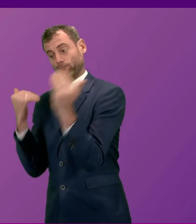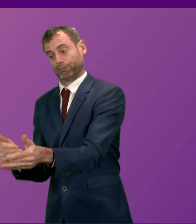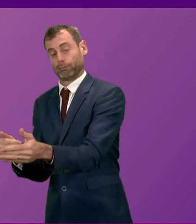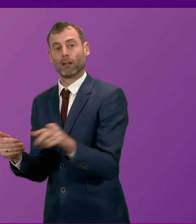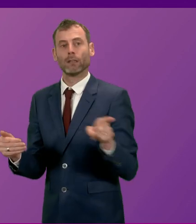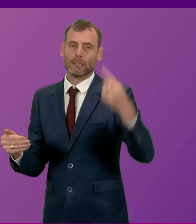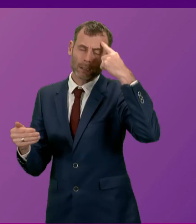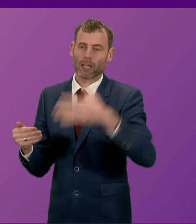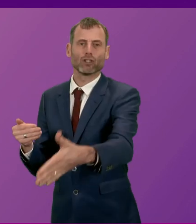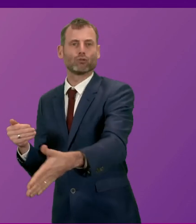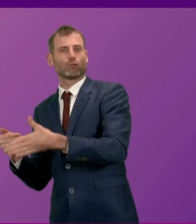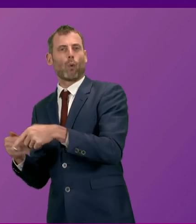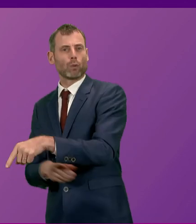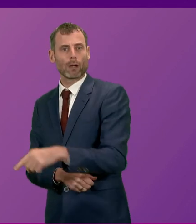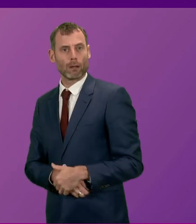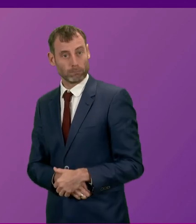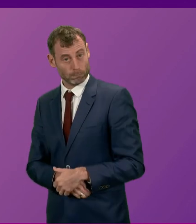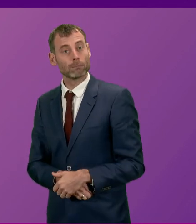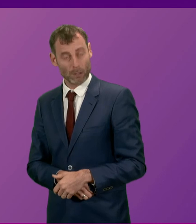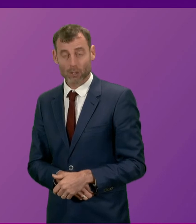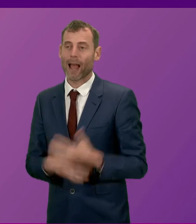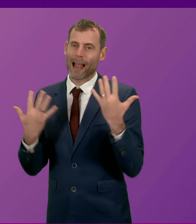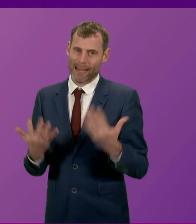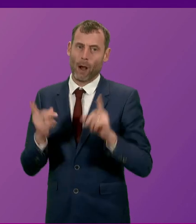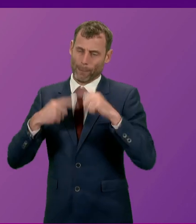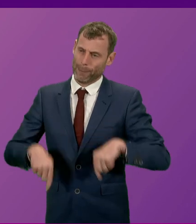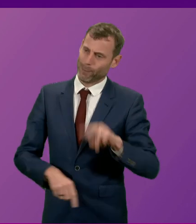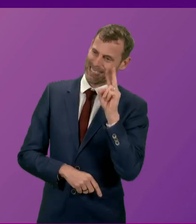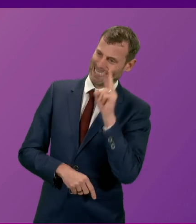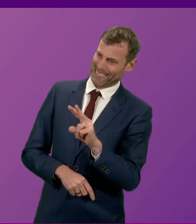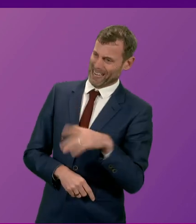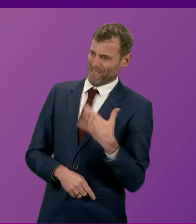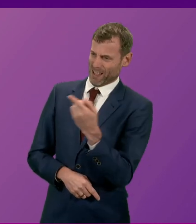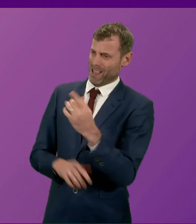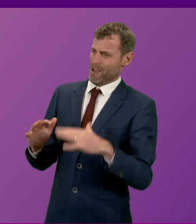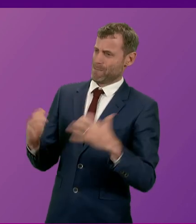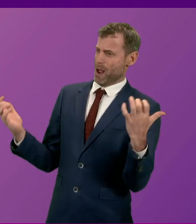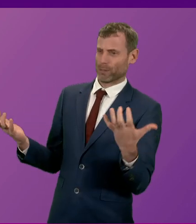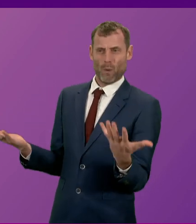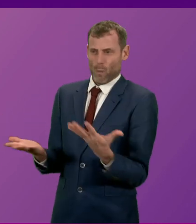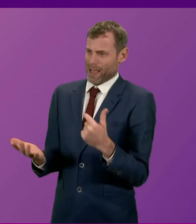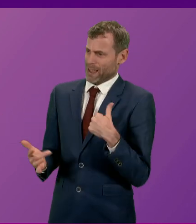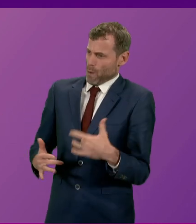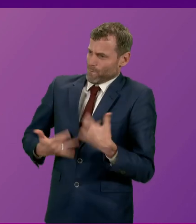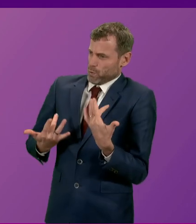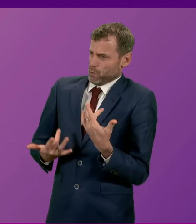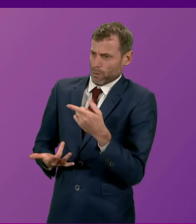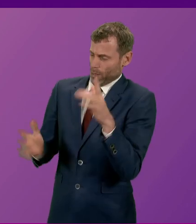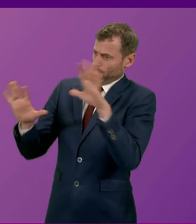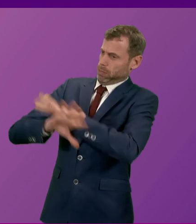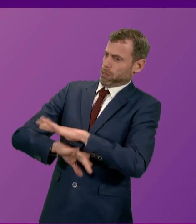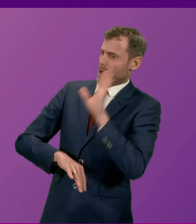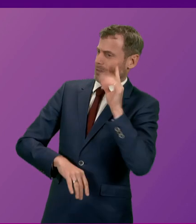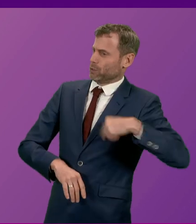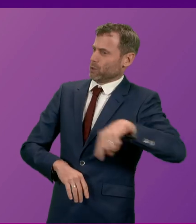stunning lack of common sense, and it's leaving people feeling that this Parliament does not represent them. So why has this government stacked the